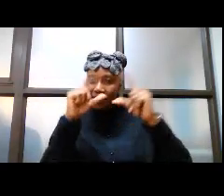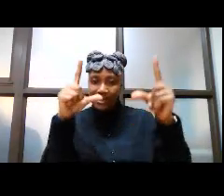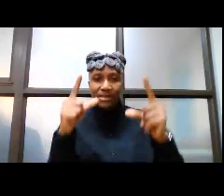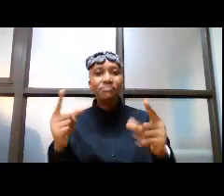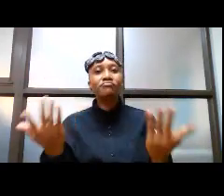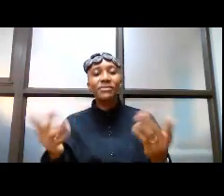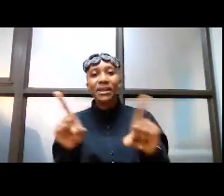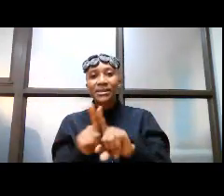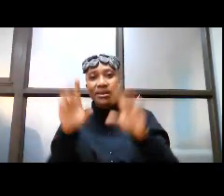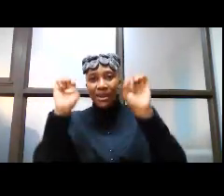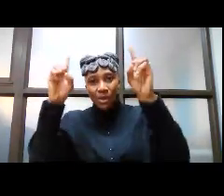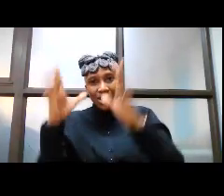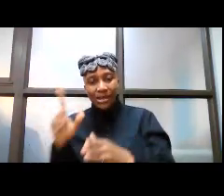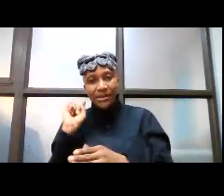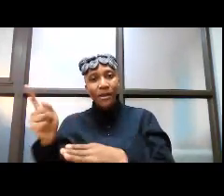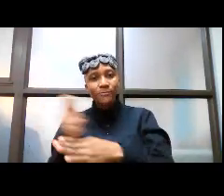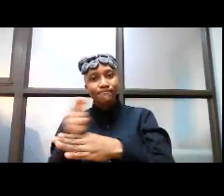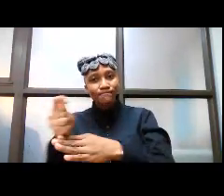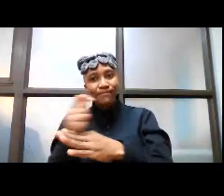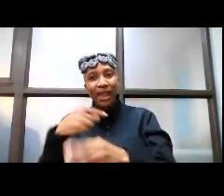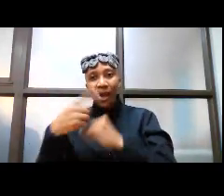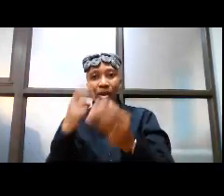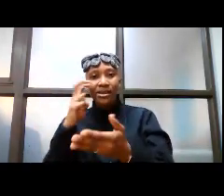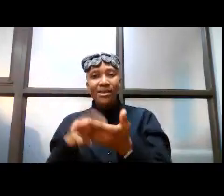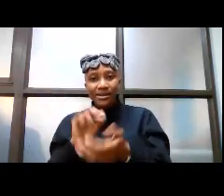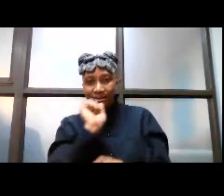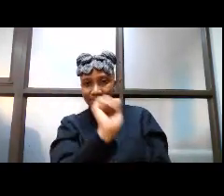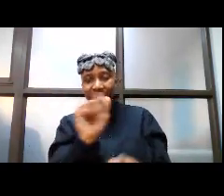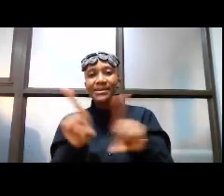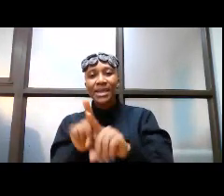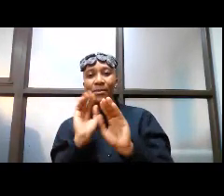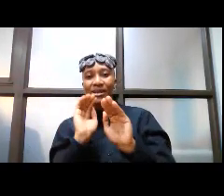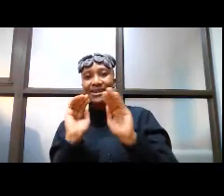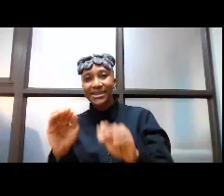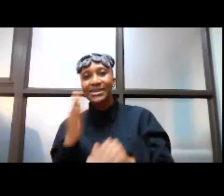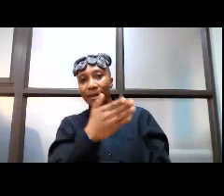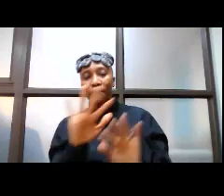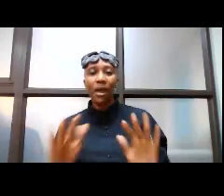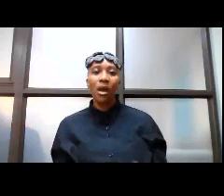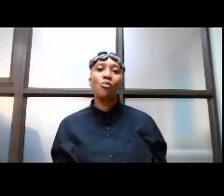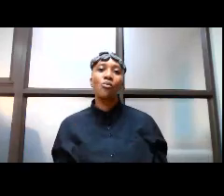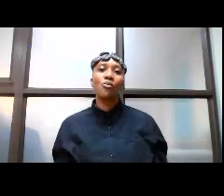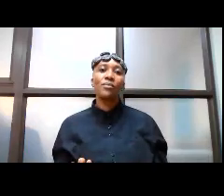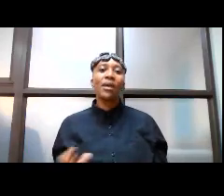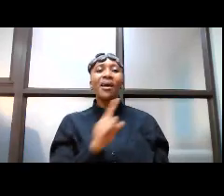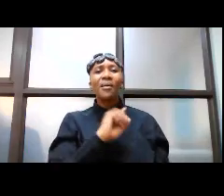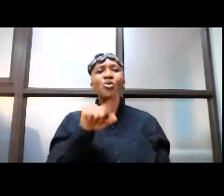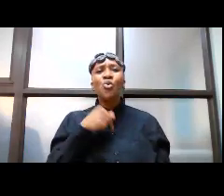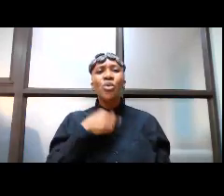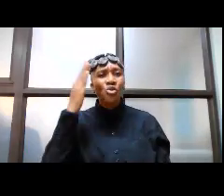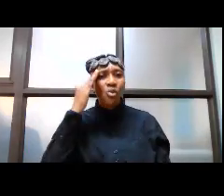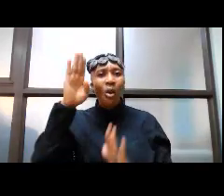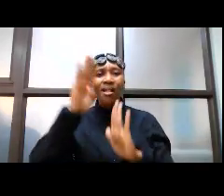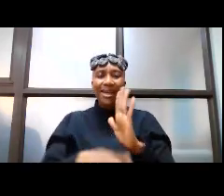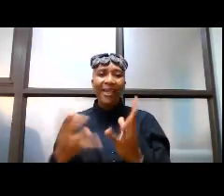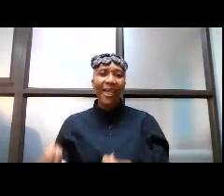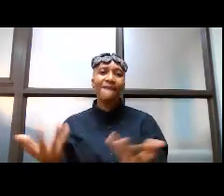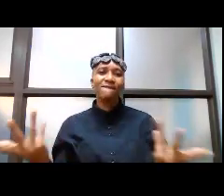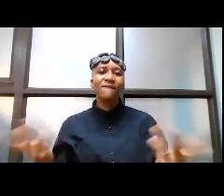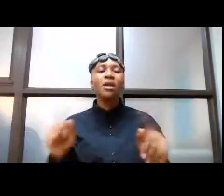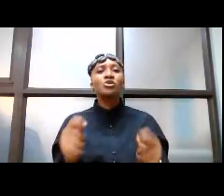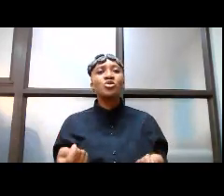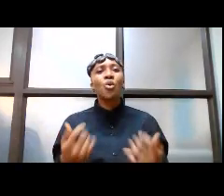they are aware of his needs and how to teach him. But as we know, they also lack. So now, where